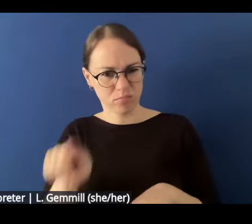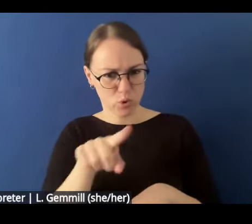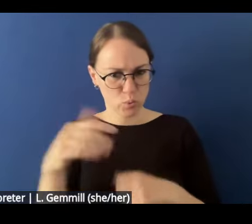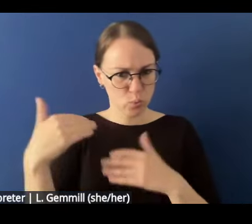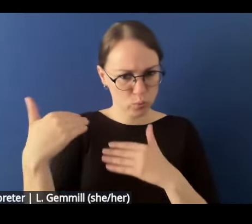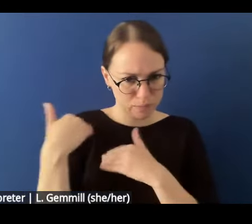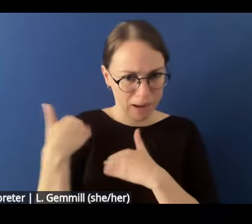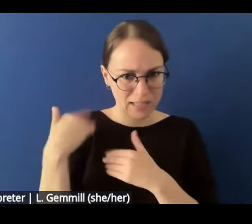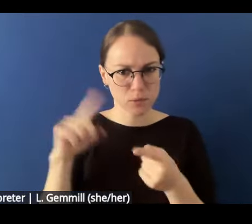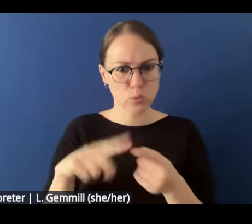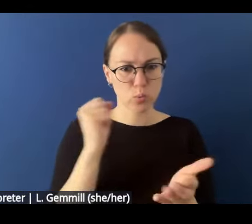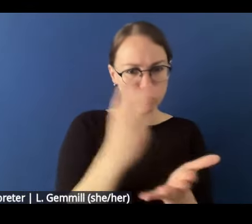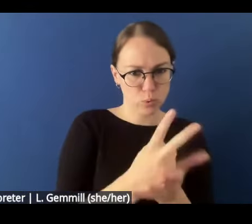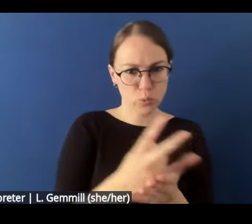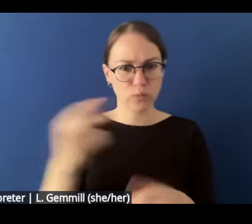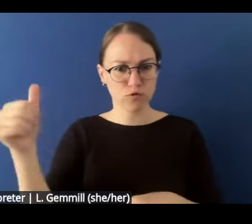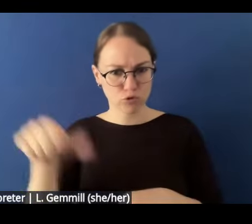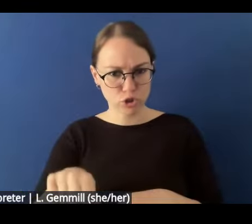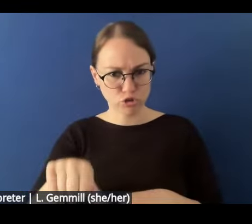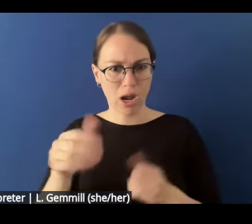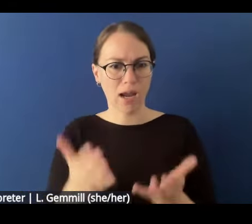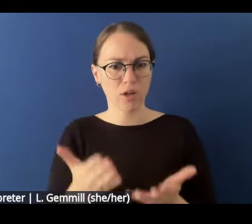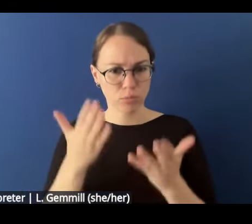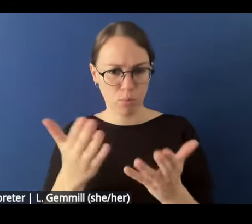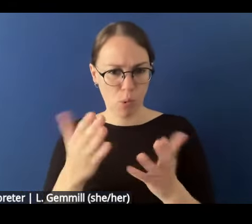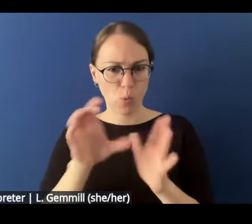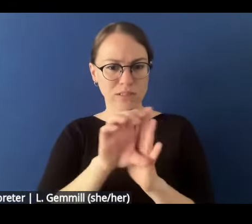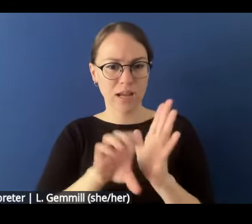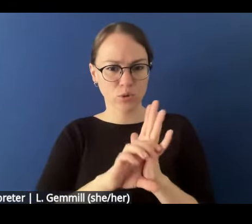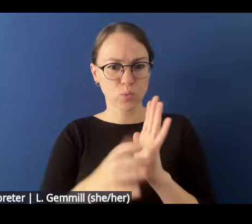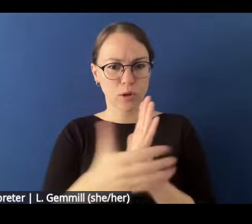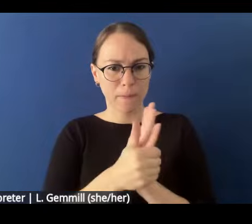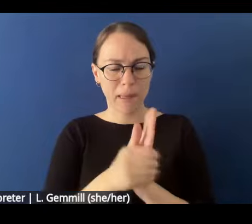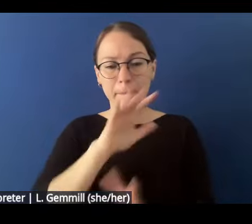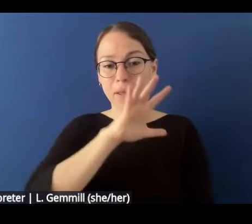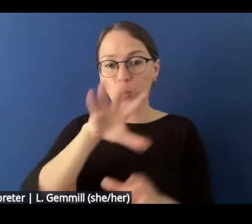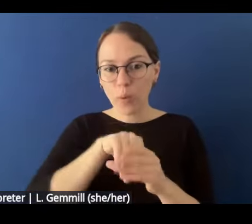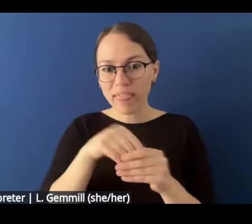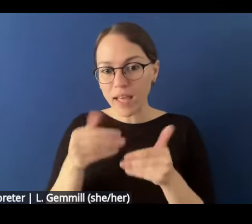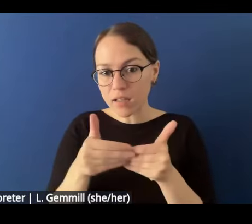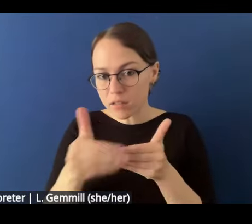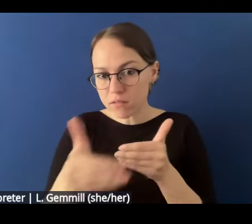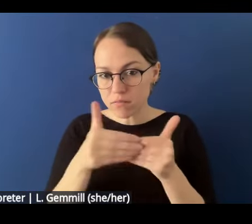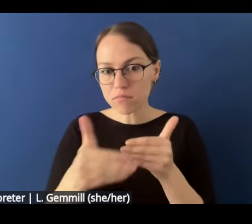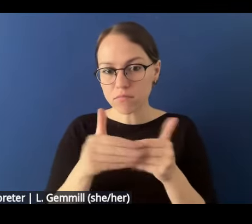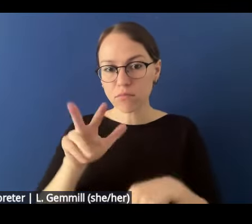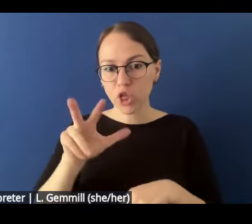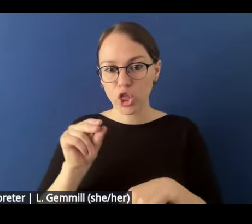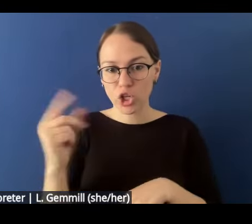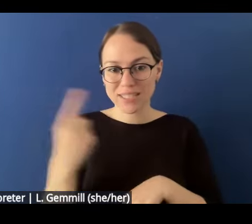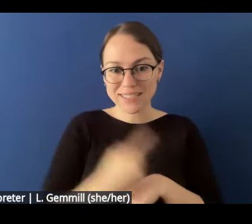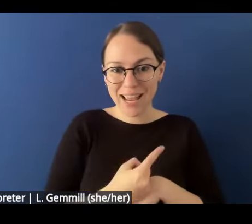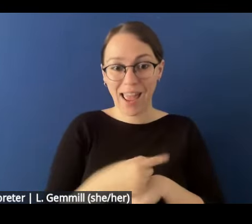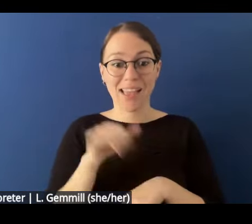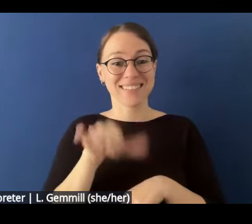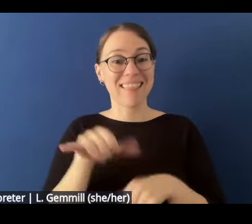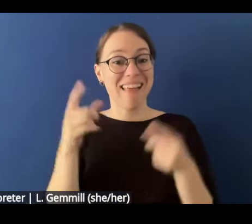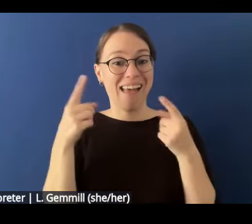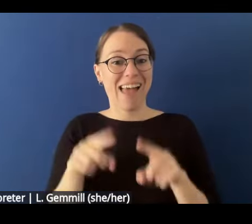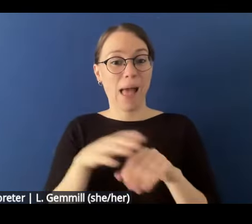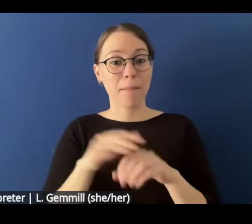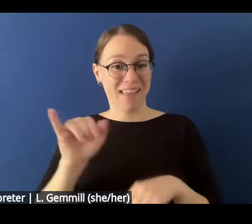summary of a proposed constitutional amendment submitted by someone within 30 days. That did occur on June 16th, and the board has not